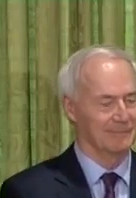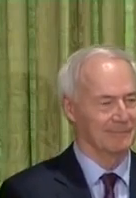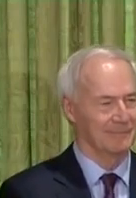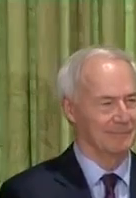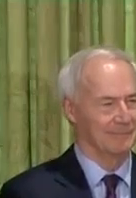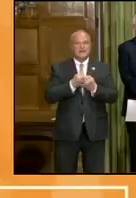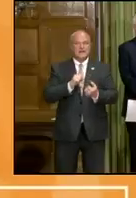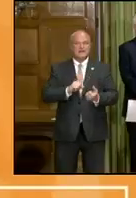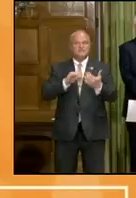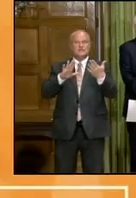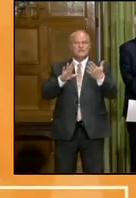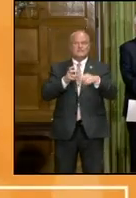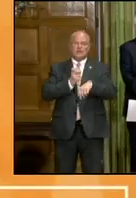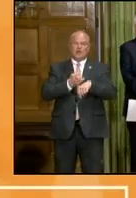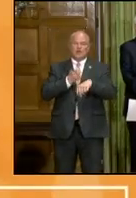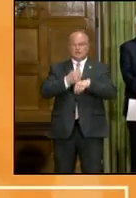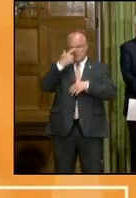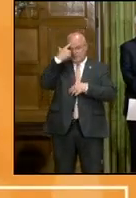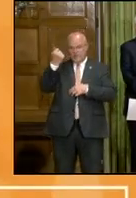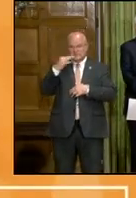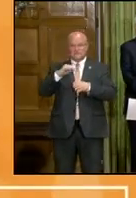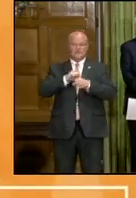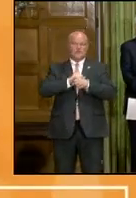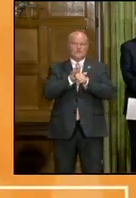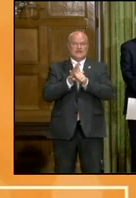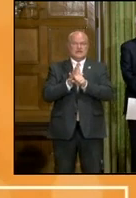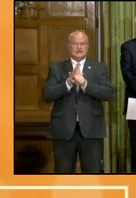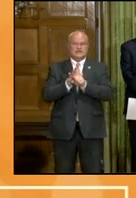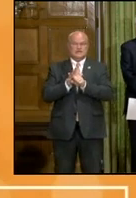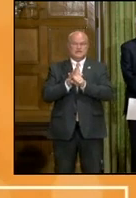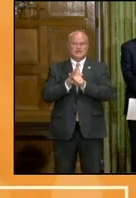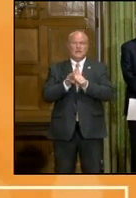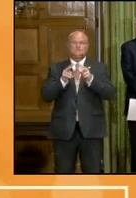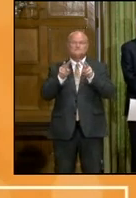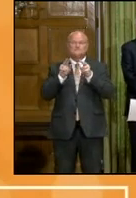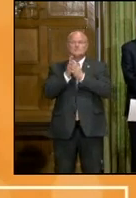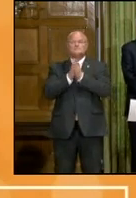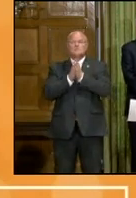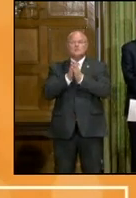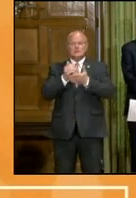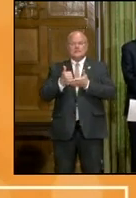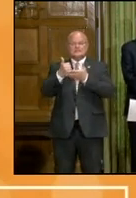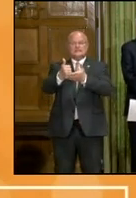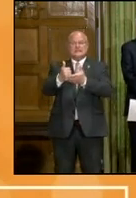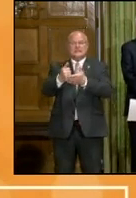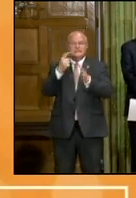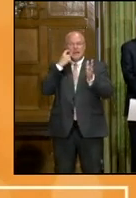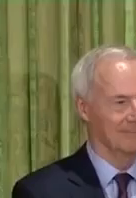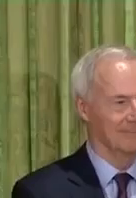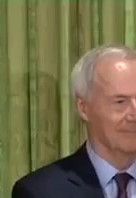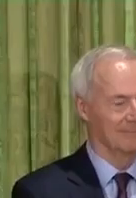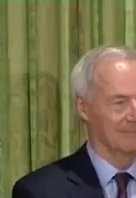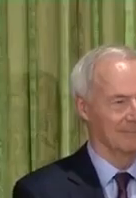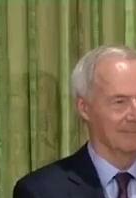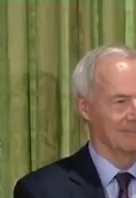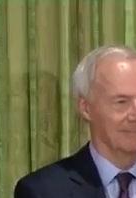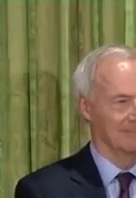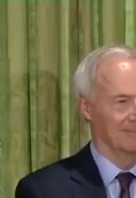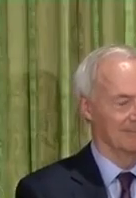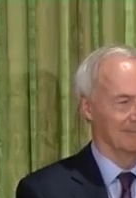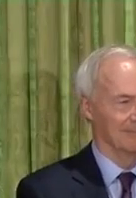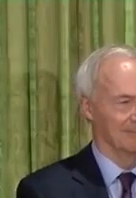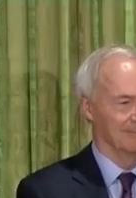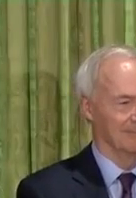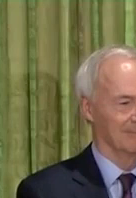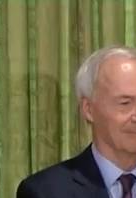organizations addressing hardships due to COVID-19. We look forward to assisting them in identifying where the most need